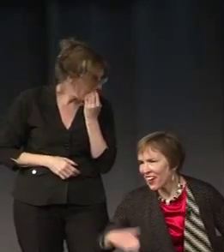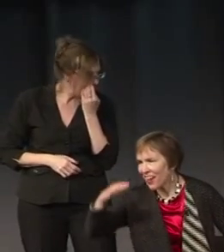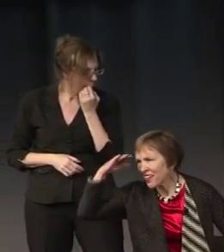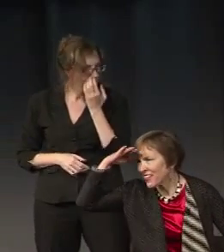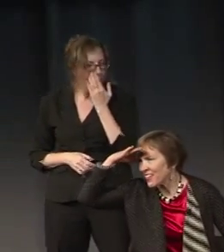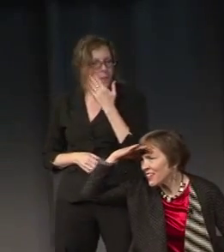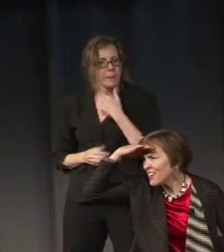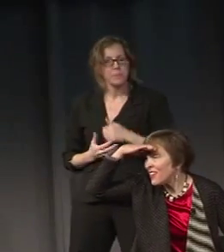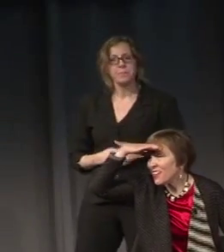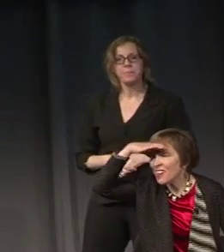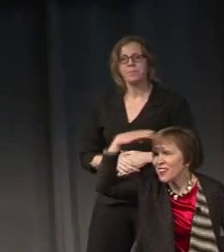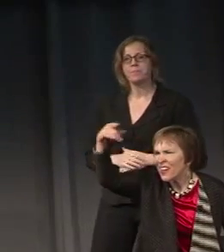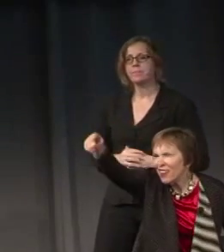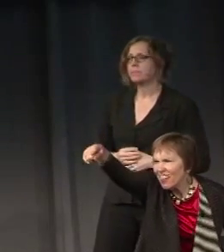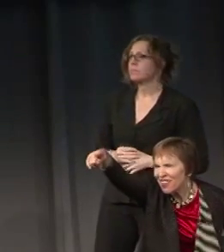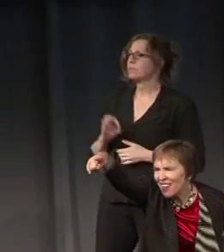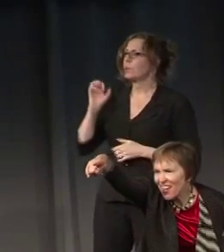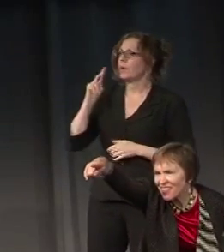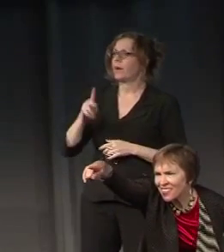Okay.